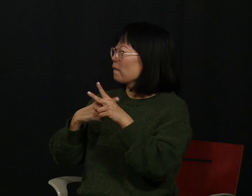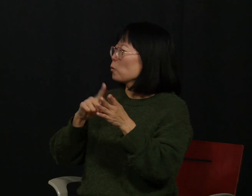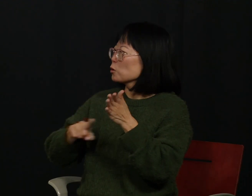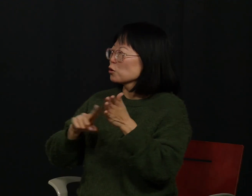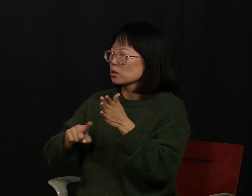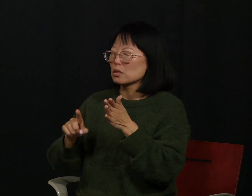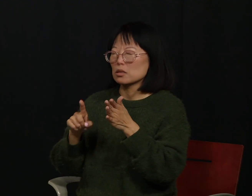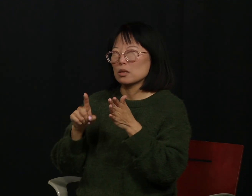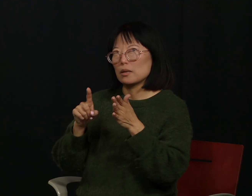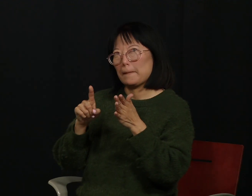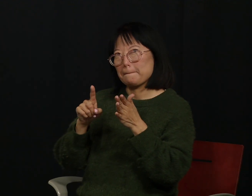of research